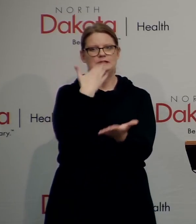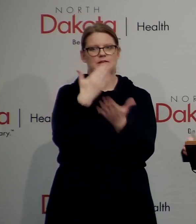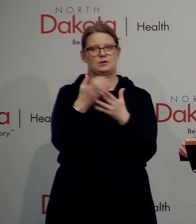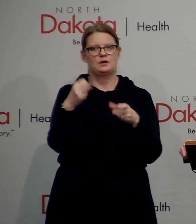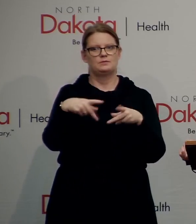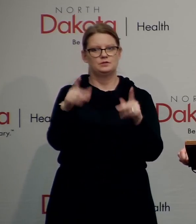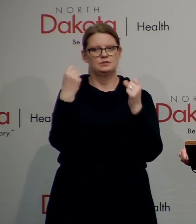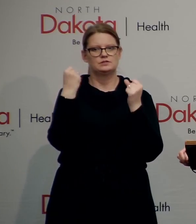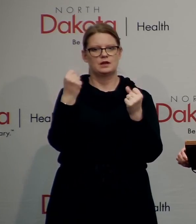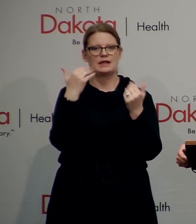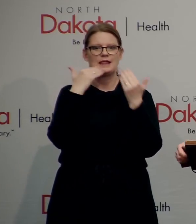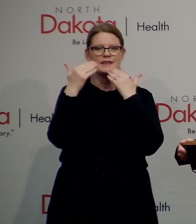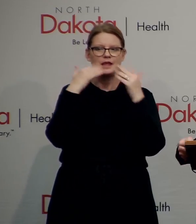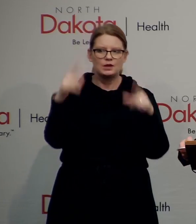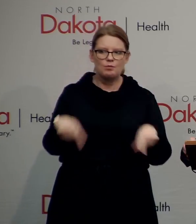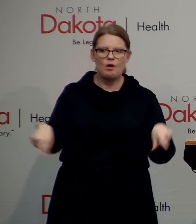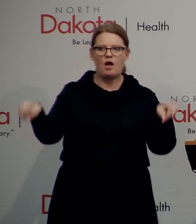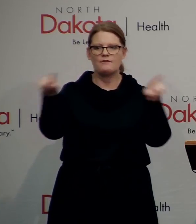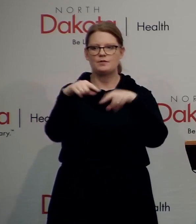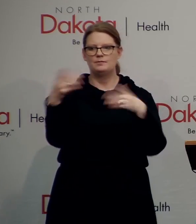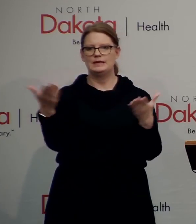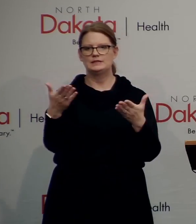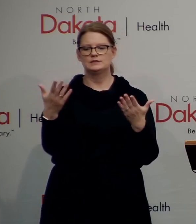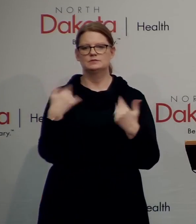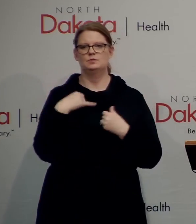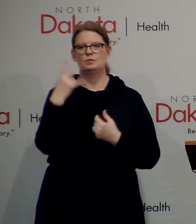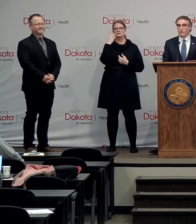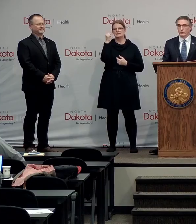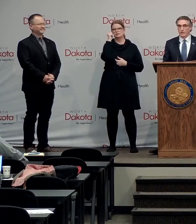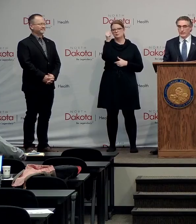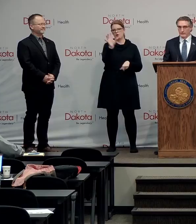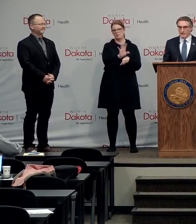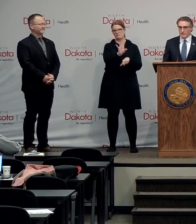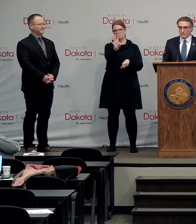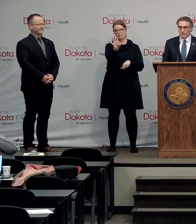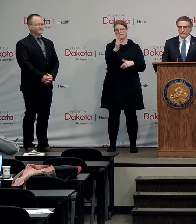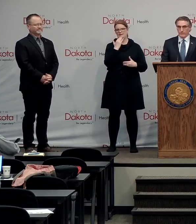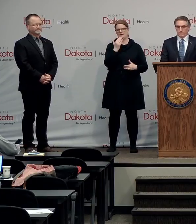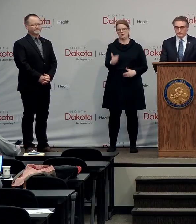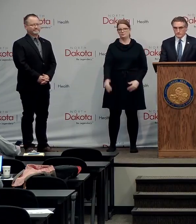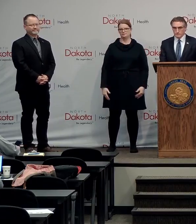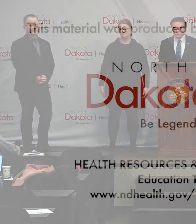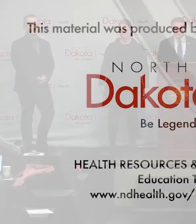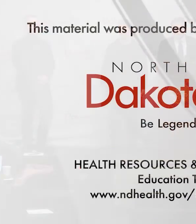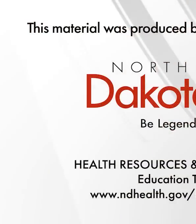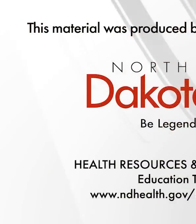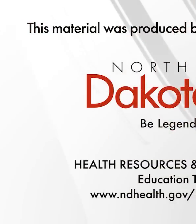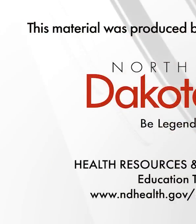stronger. But again, thank you all for being here today, and we'll see you all tomorrow at 4 o'clock. Thank you.